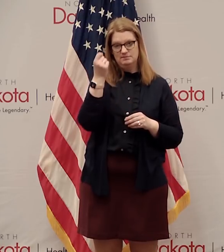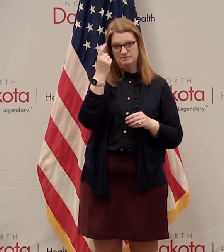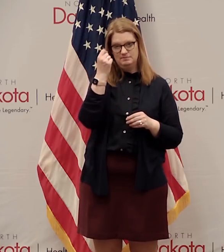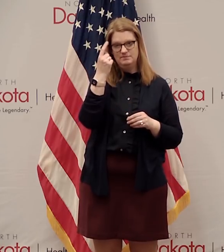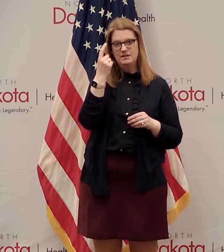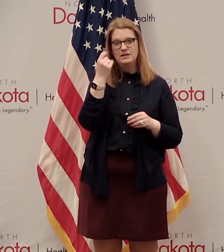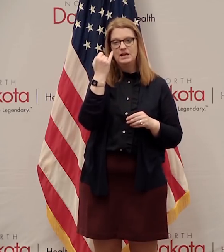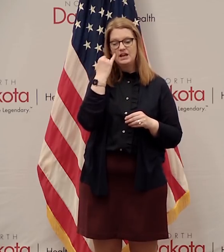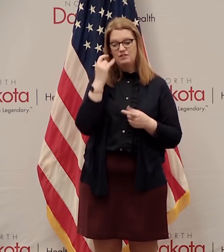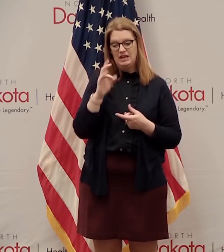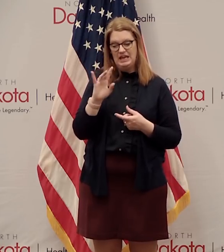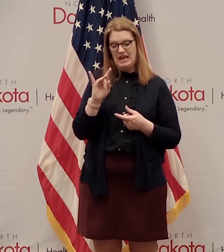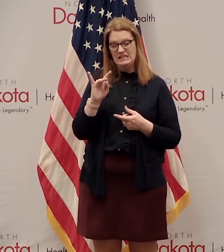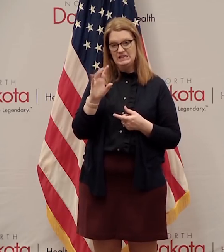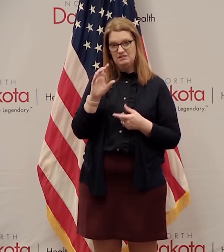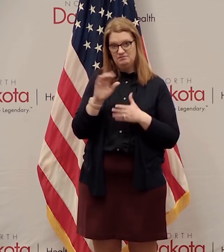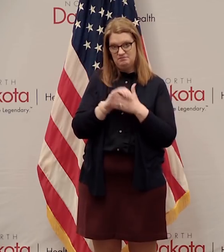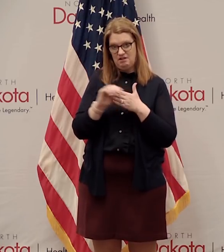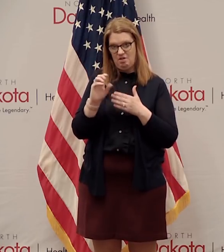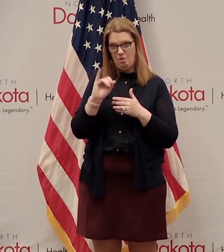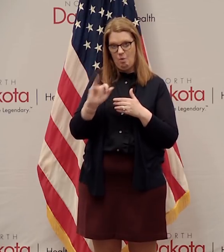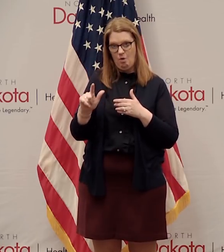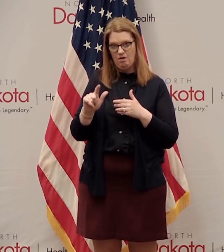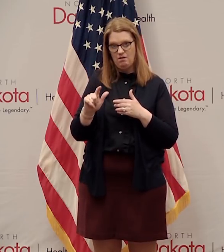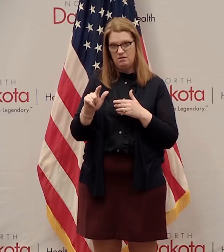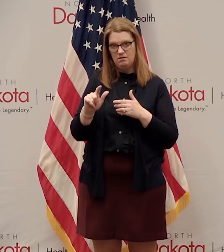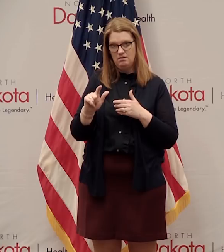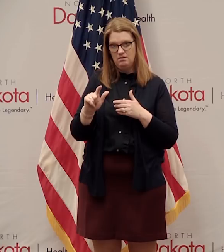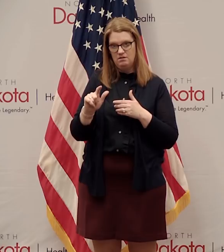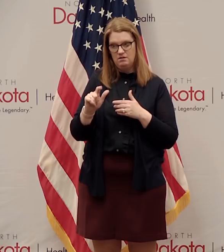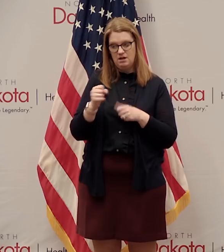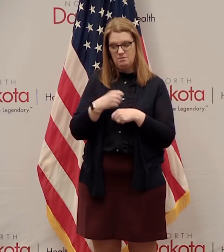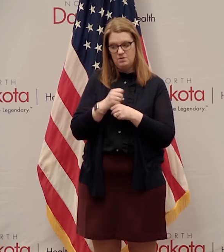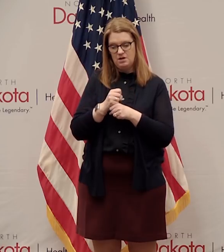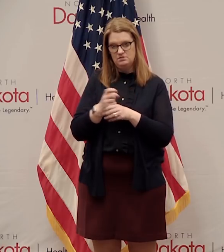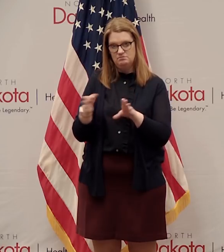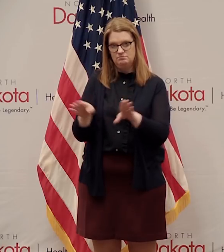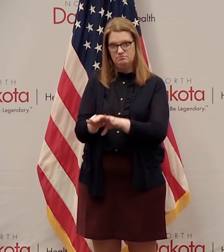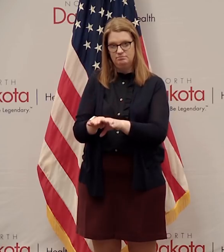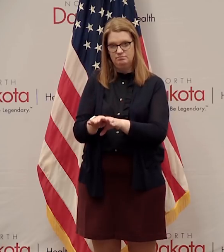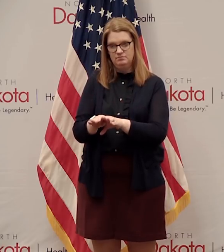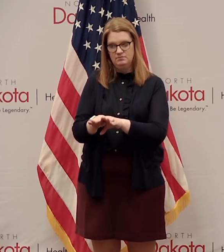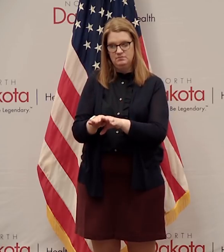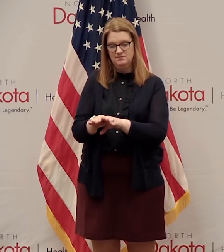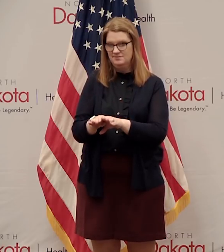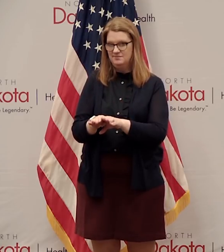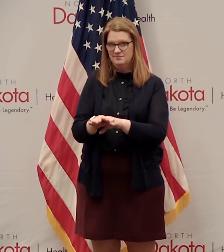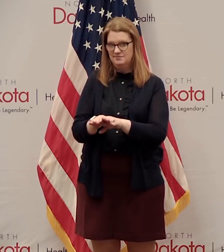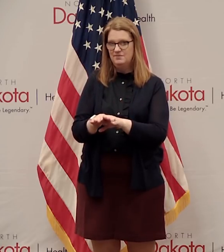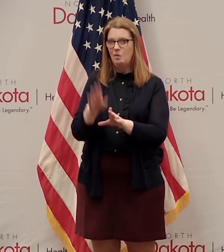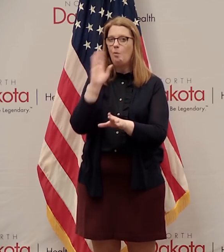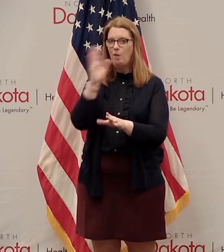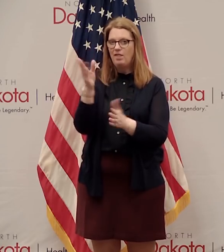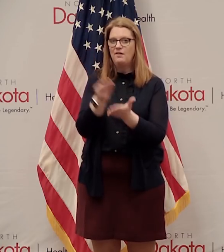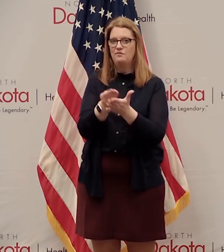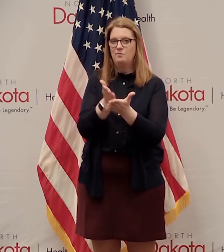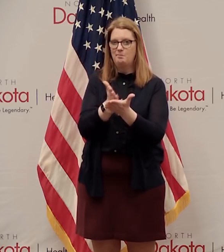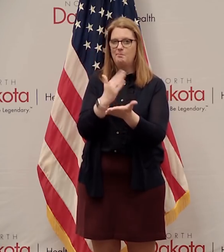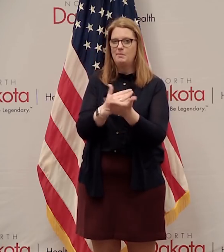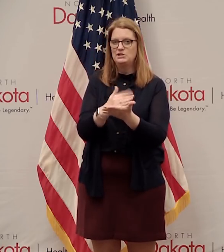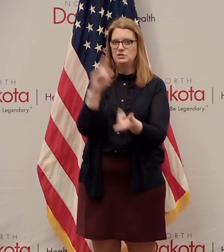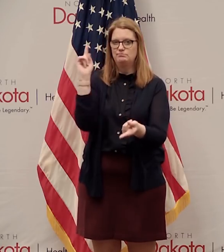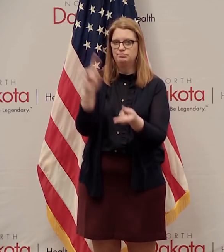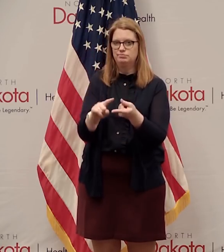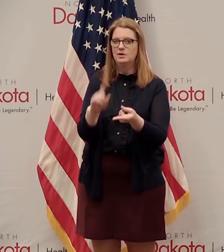have $18 oil and production shut in. I mean, because it would be impossible. And